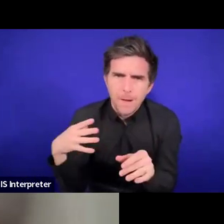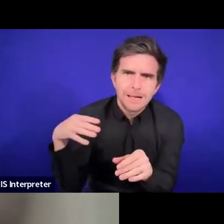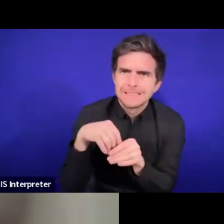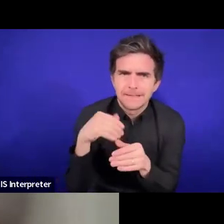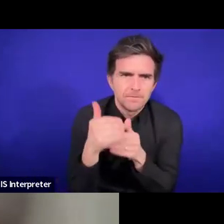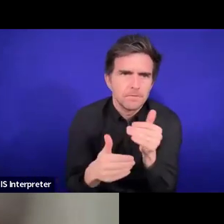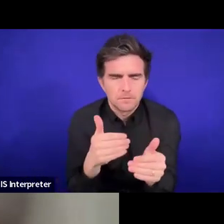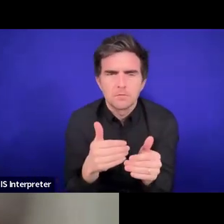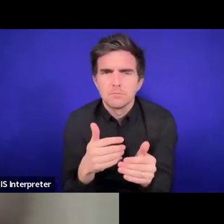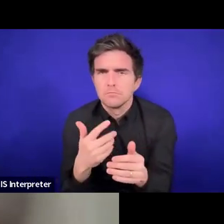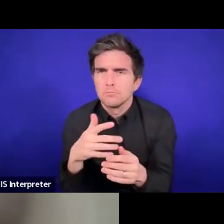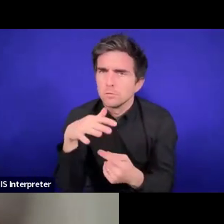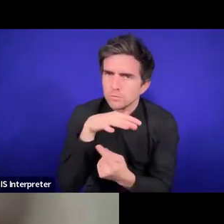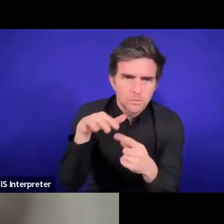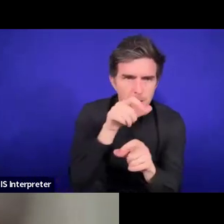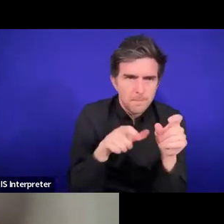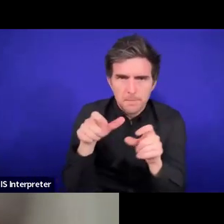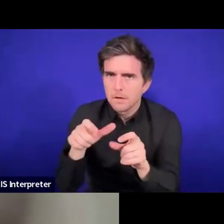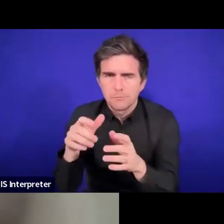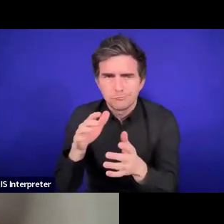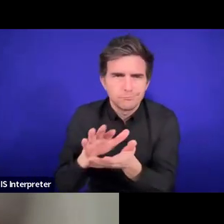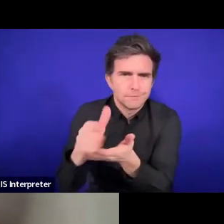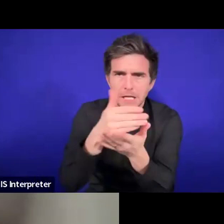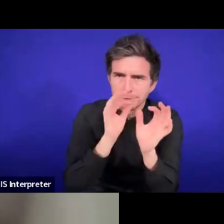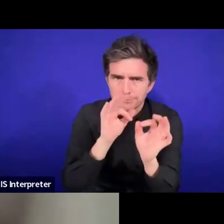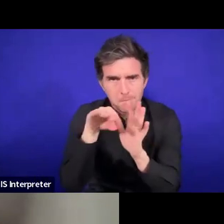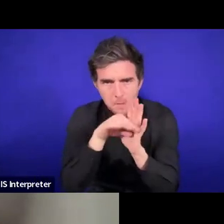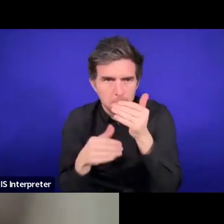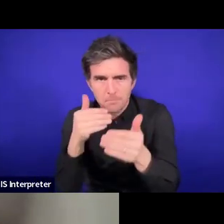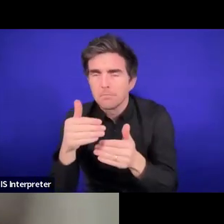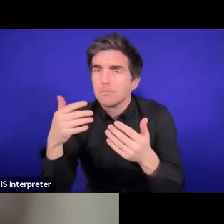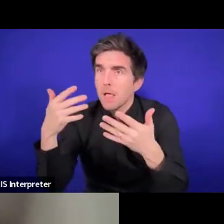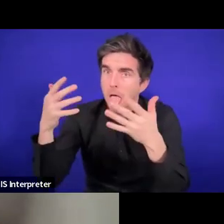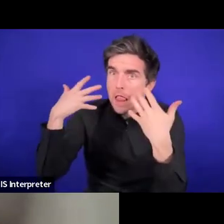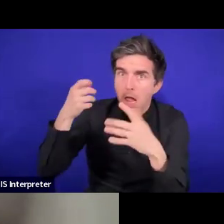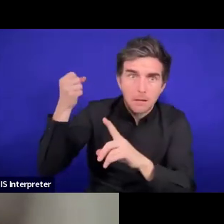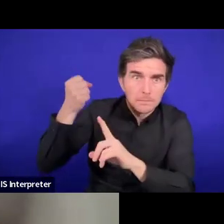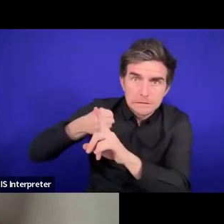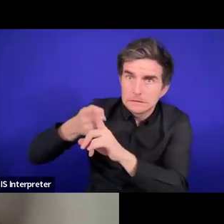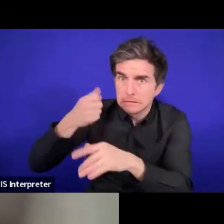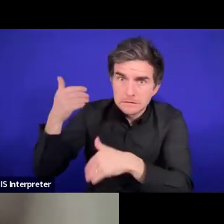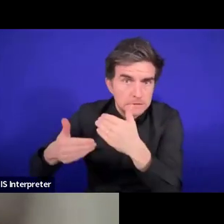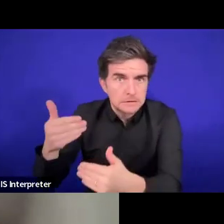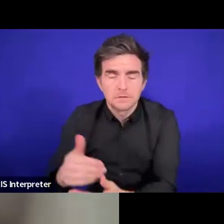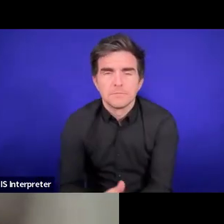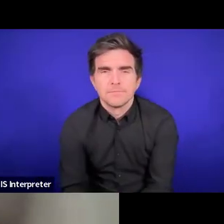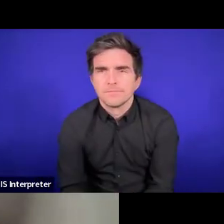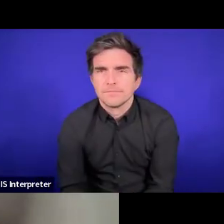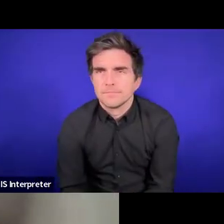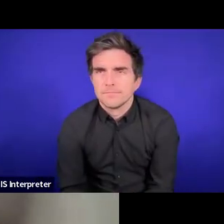question that I want to react. We did the presentation. In our presentation, we highlighted